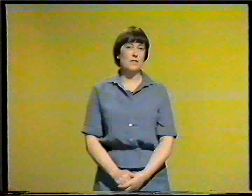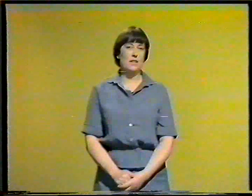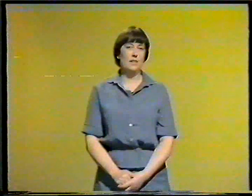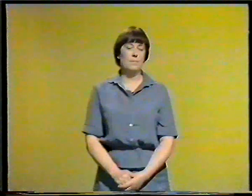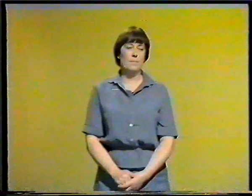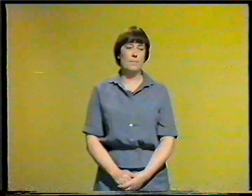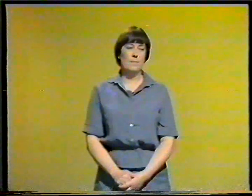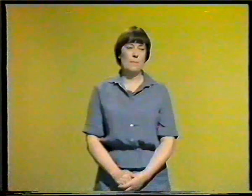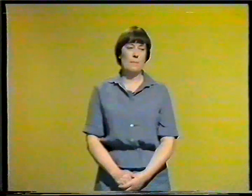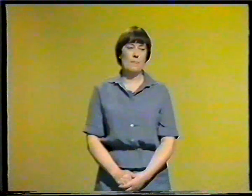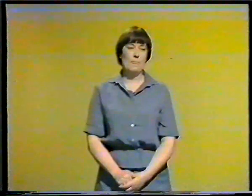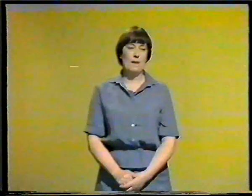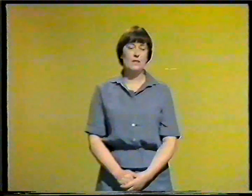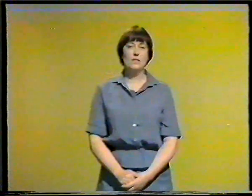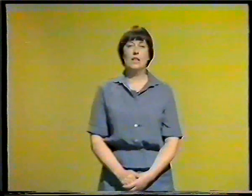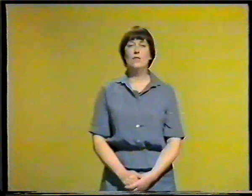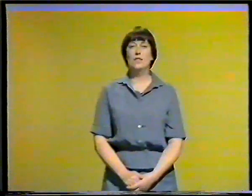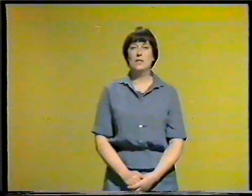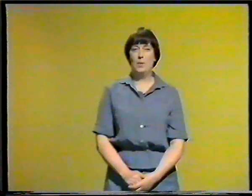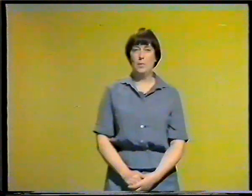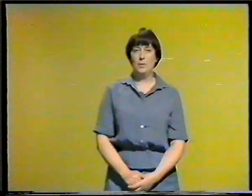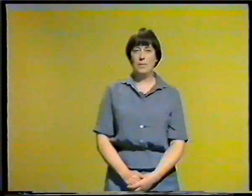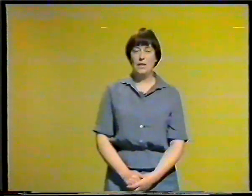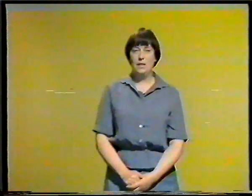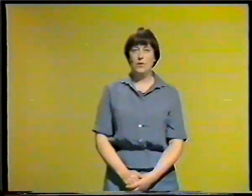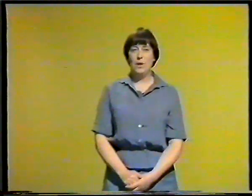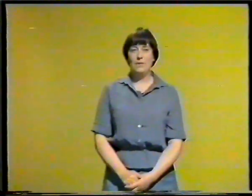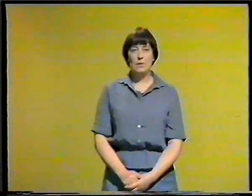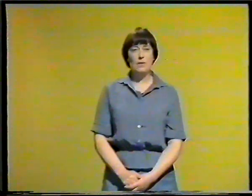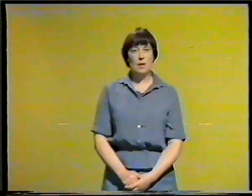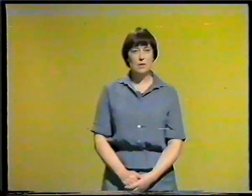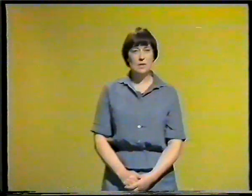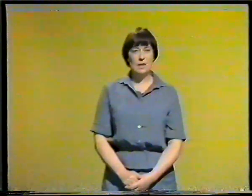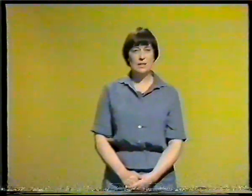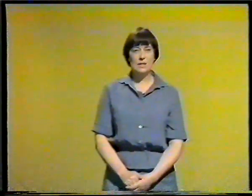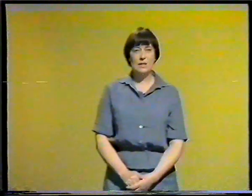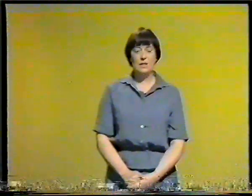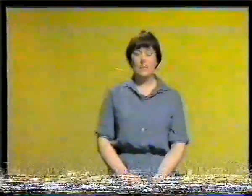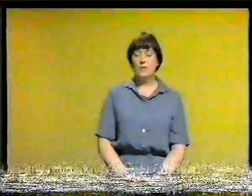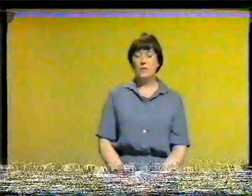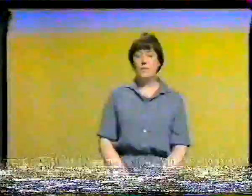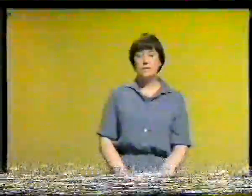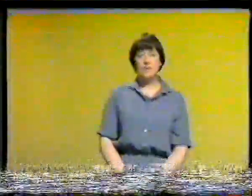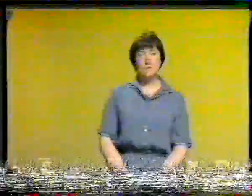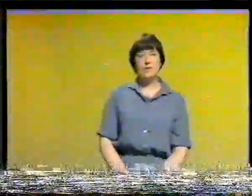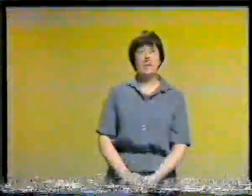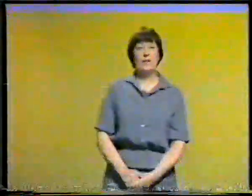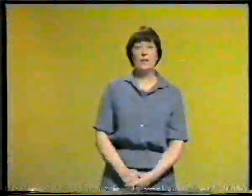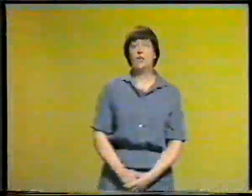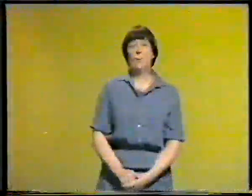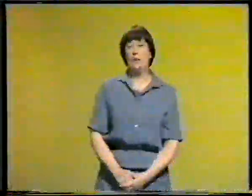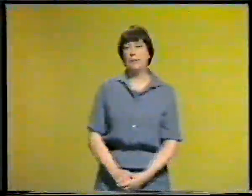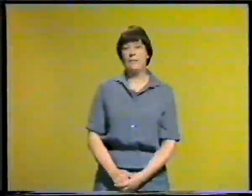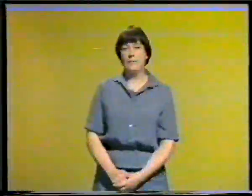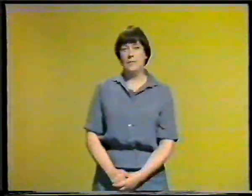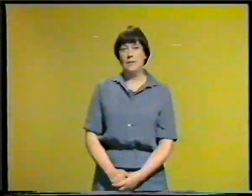sign. To give an example, you have to be very precise. So let's look at something like a jumper. You have